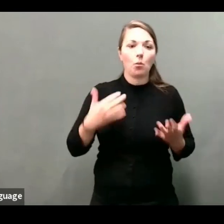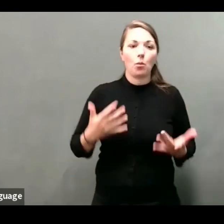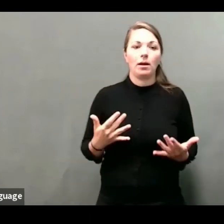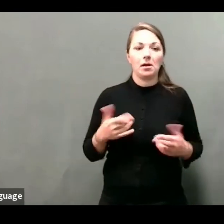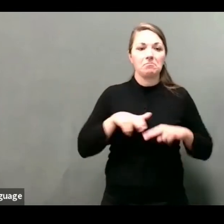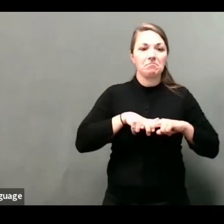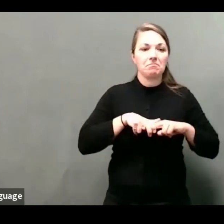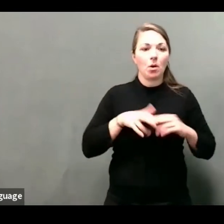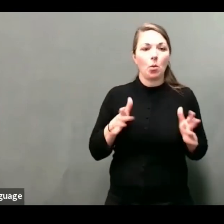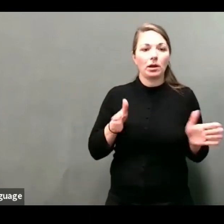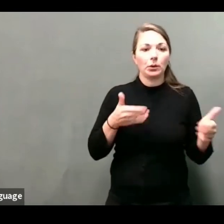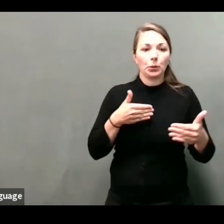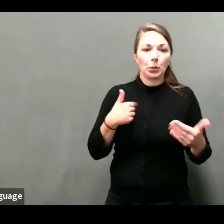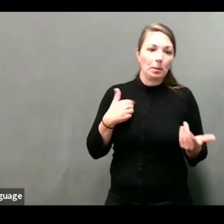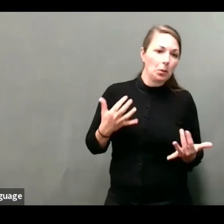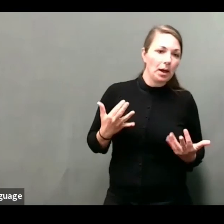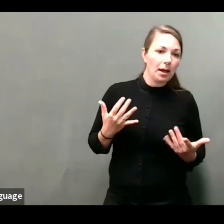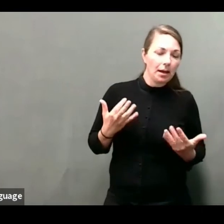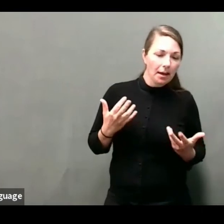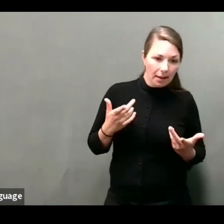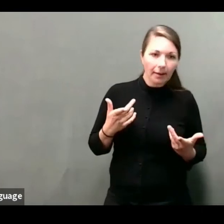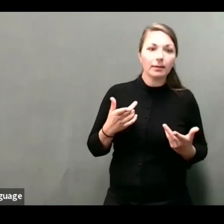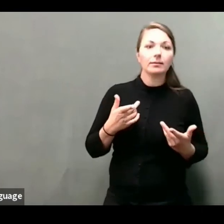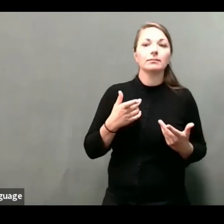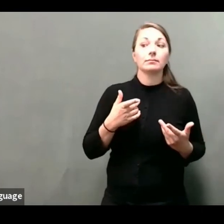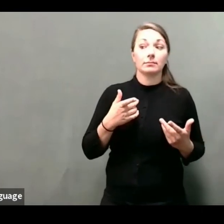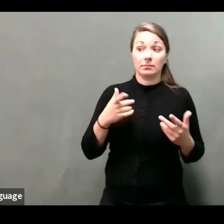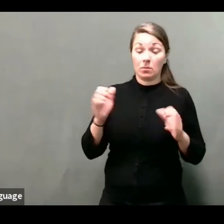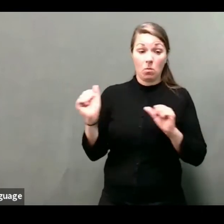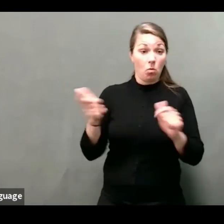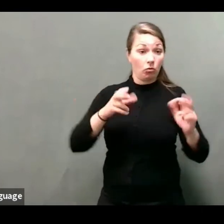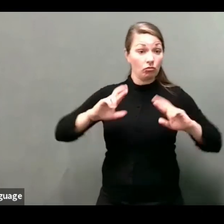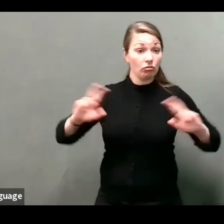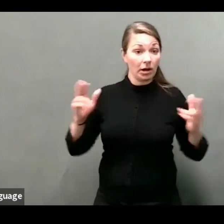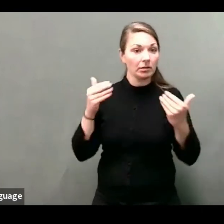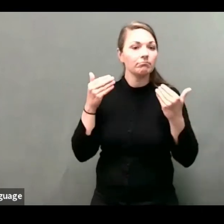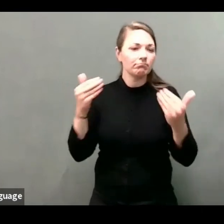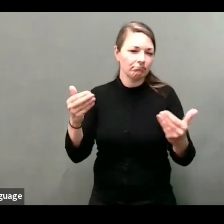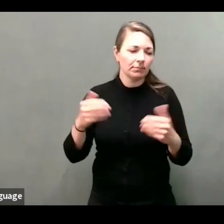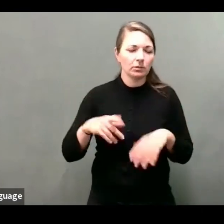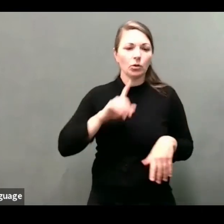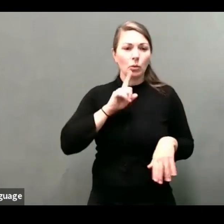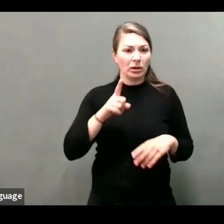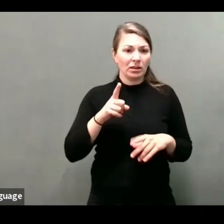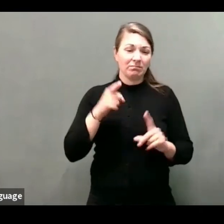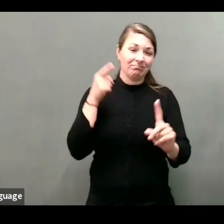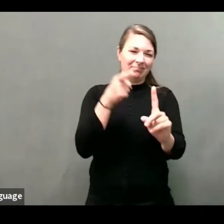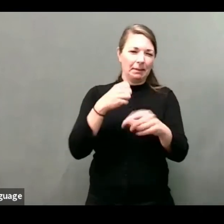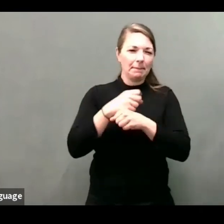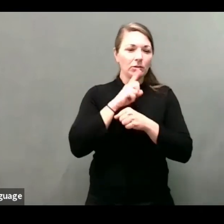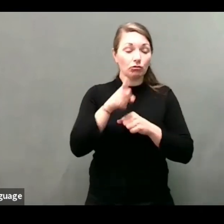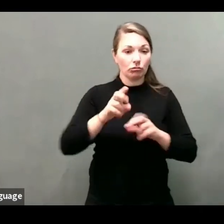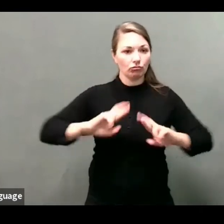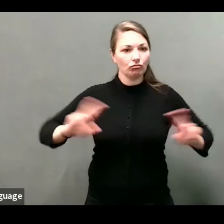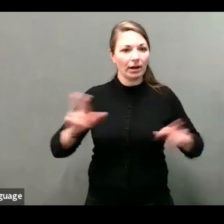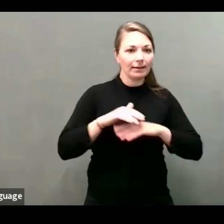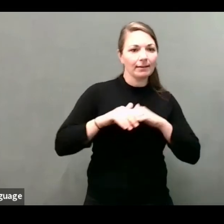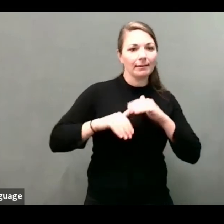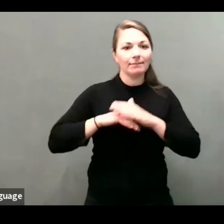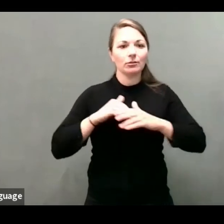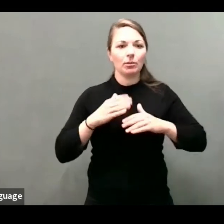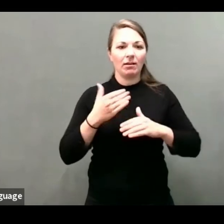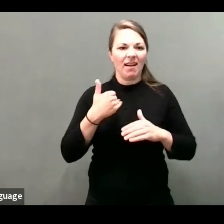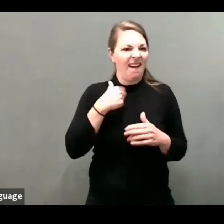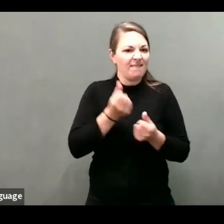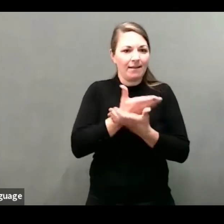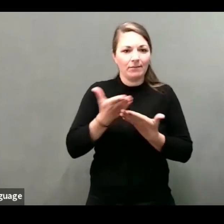wait. Do your best to be as comfortable as possible and make sure that you have the materials you need. And the other aspect of